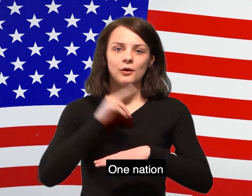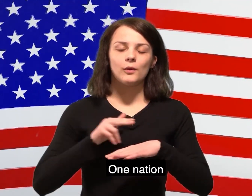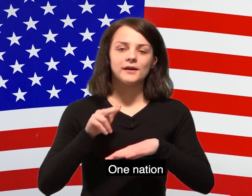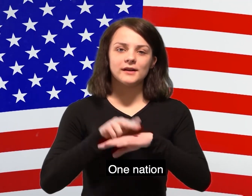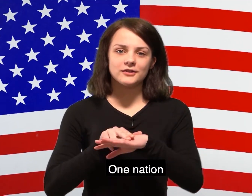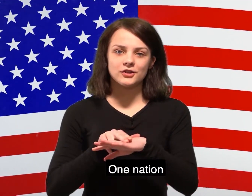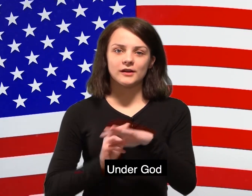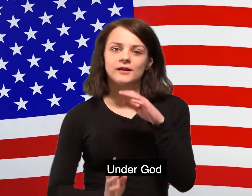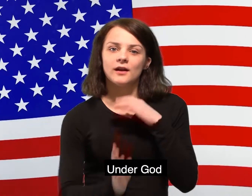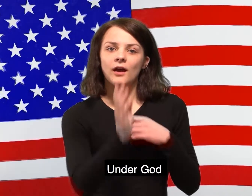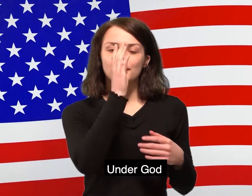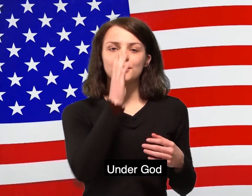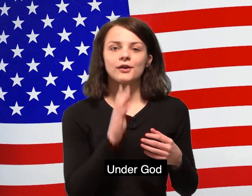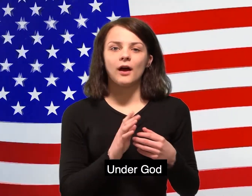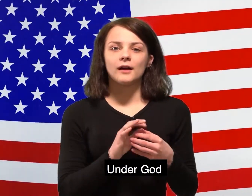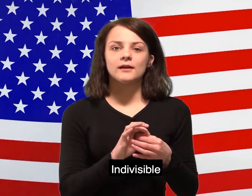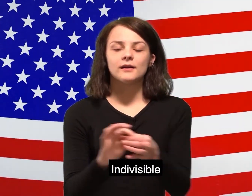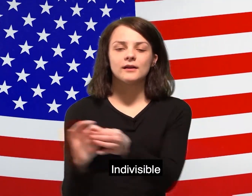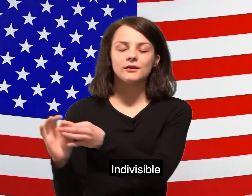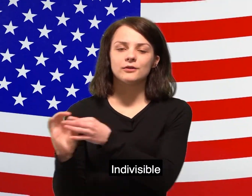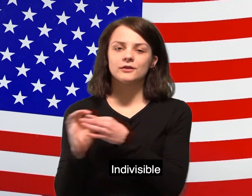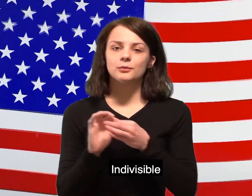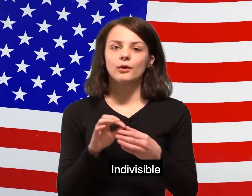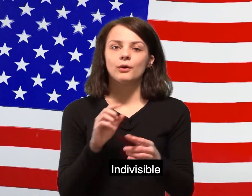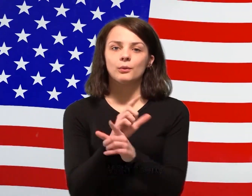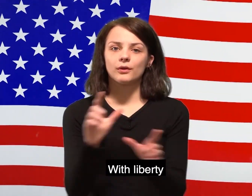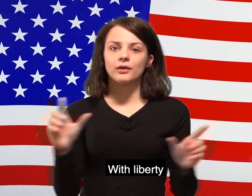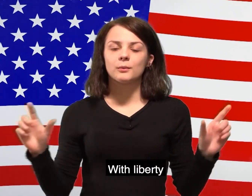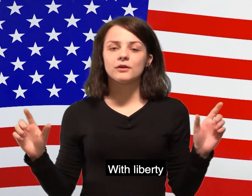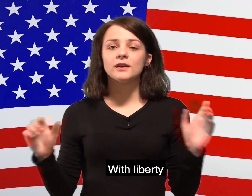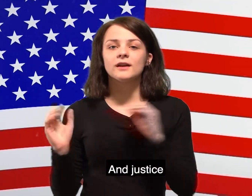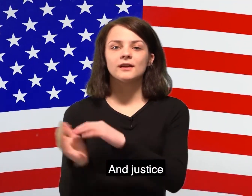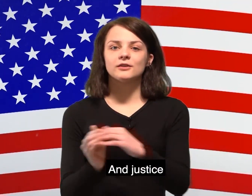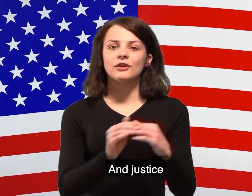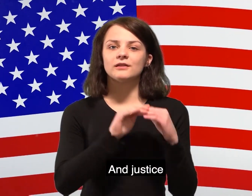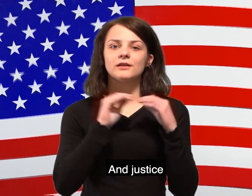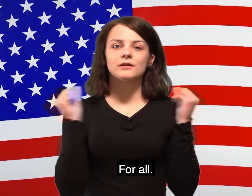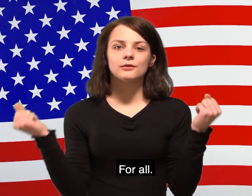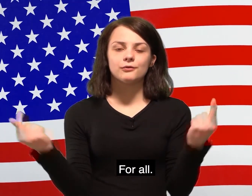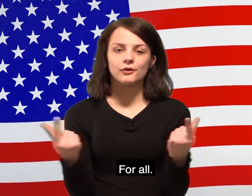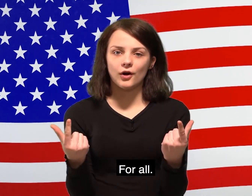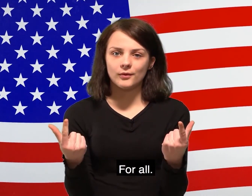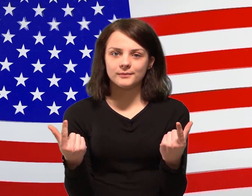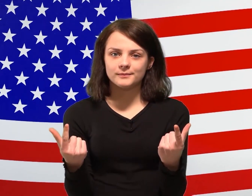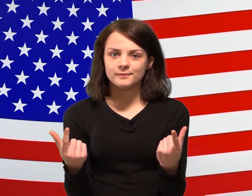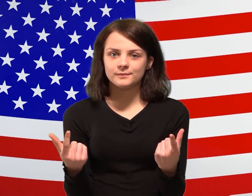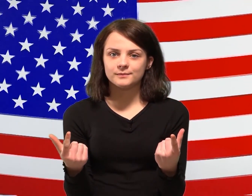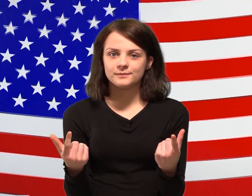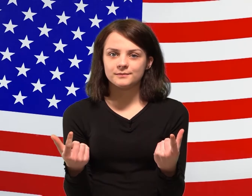one nation, under God, indivisible, with liberty and justice for all.